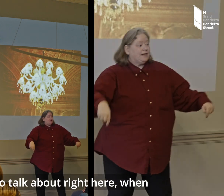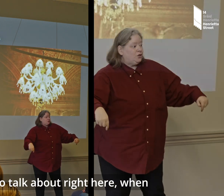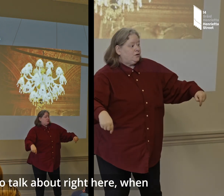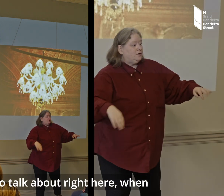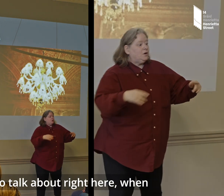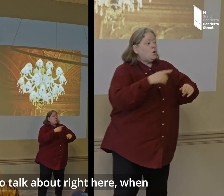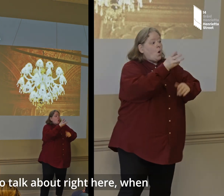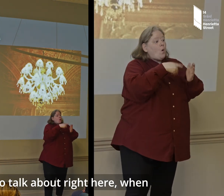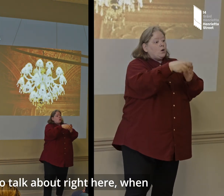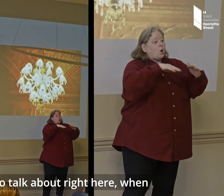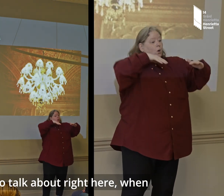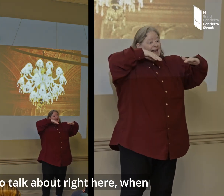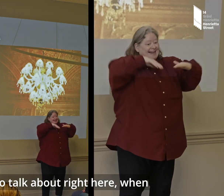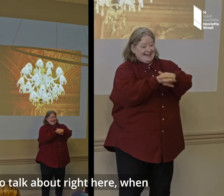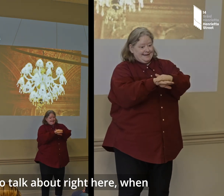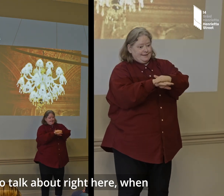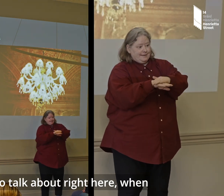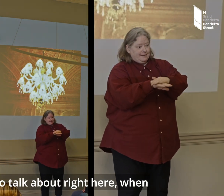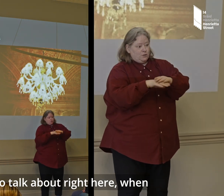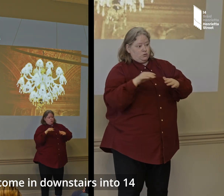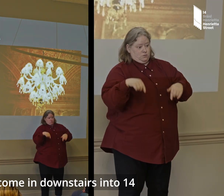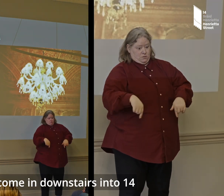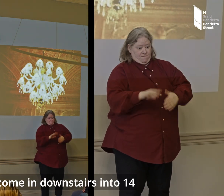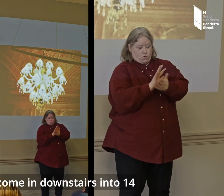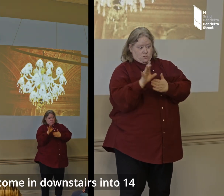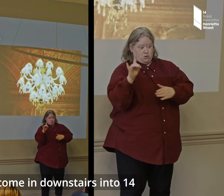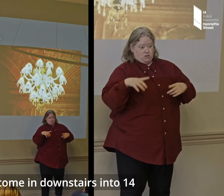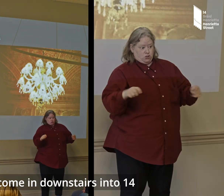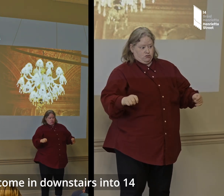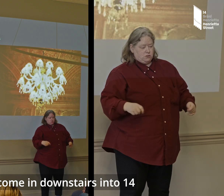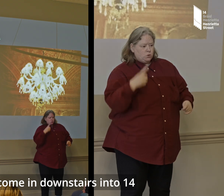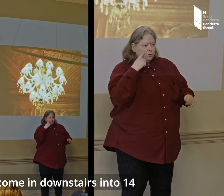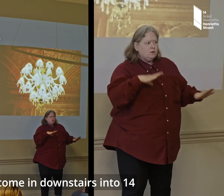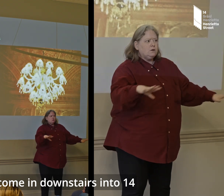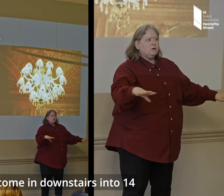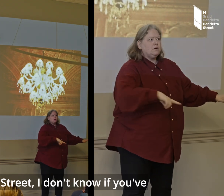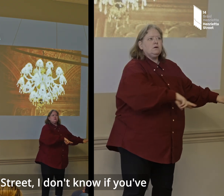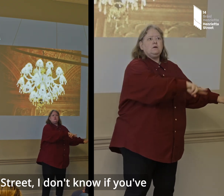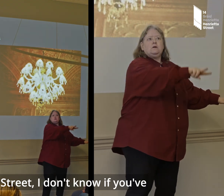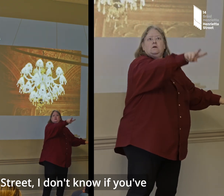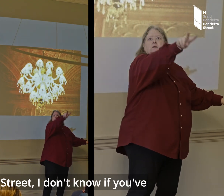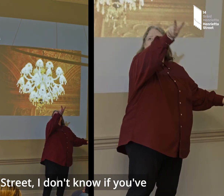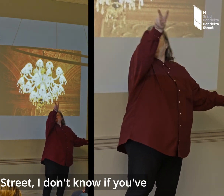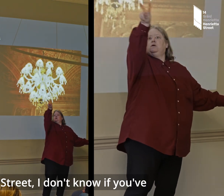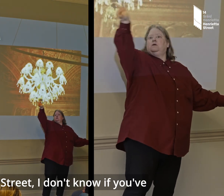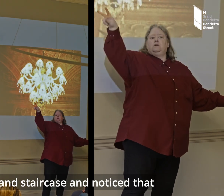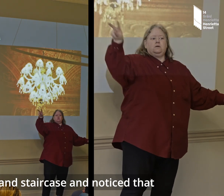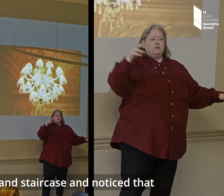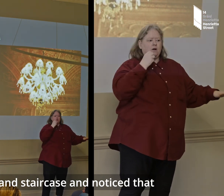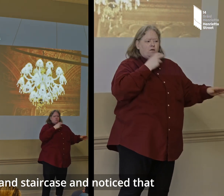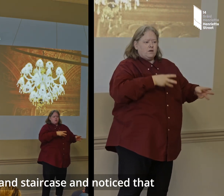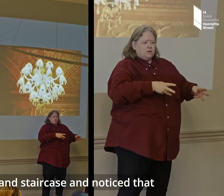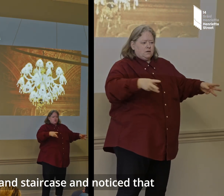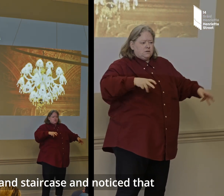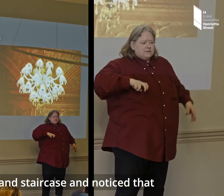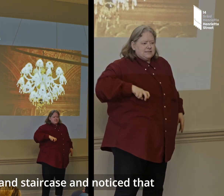And now to talk about right here, when you've come in downstairs into 14 Henrietta Street, I don't know if you've seen the